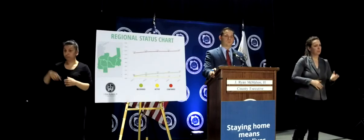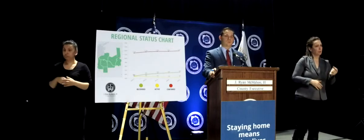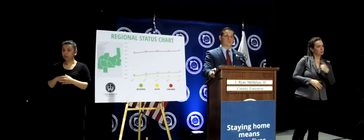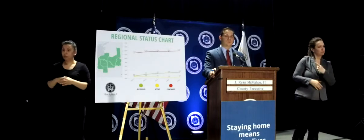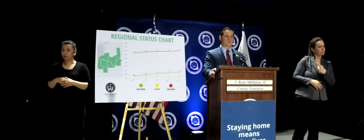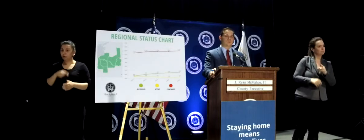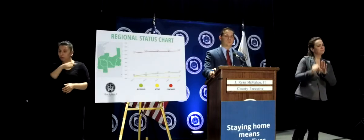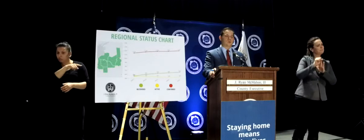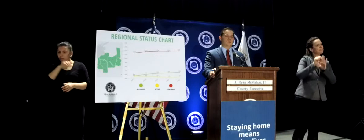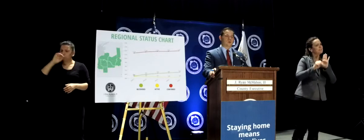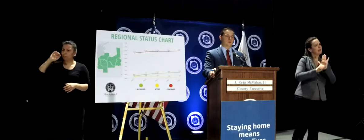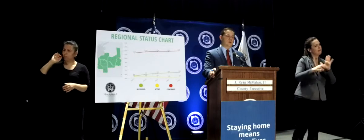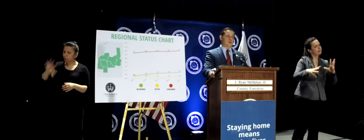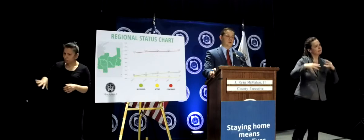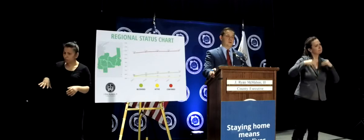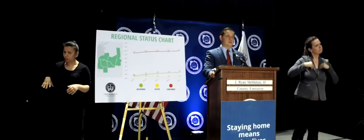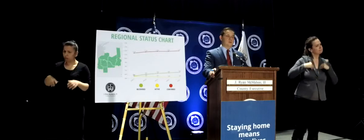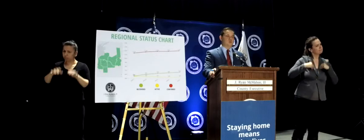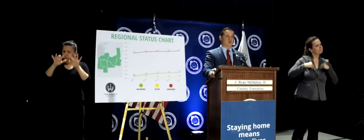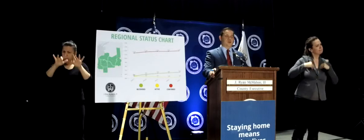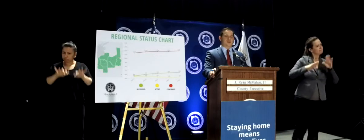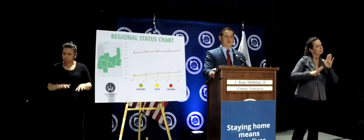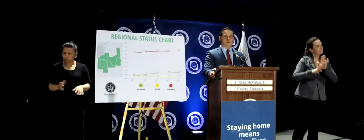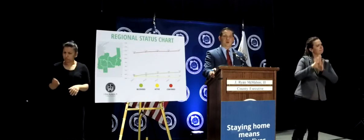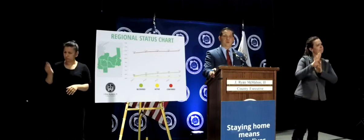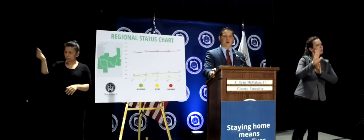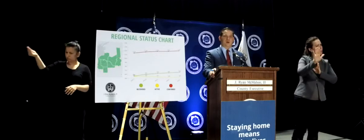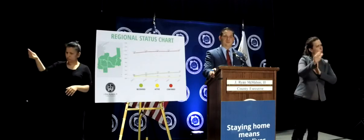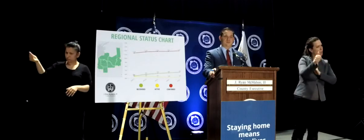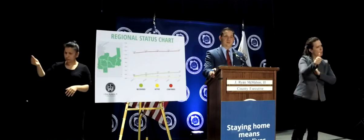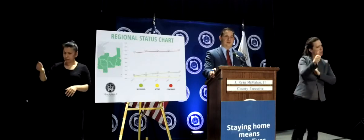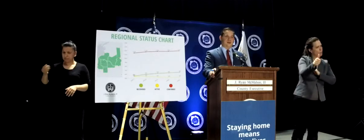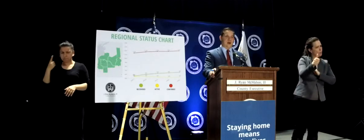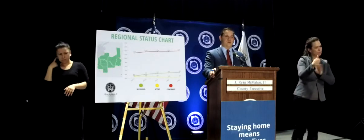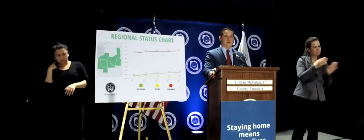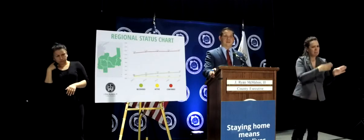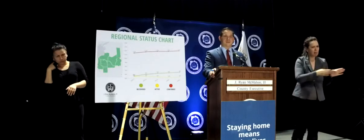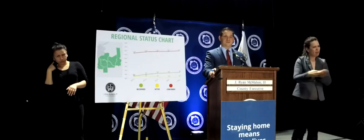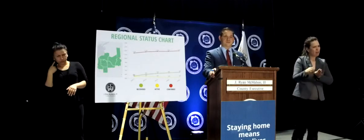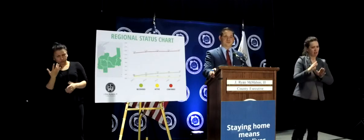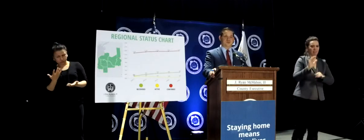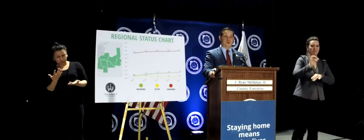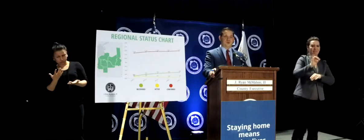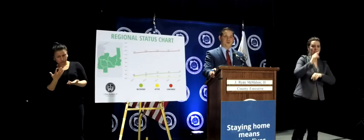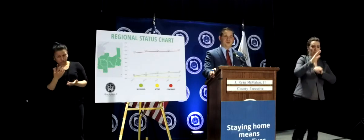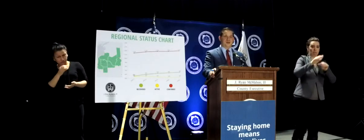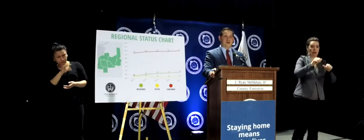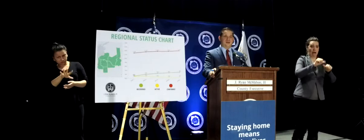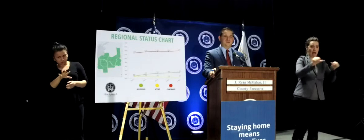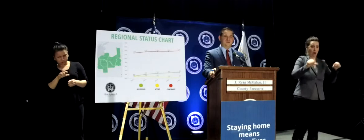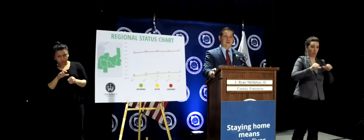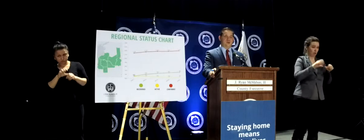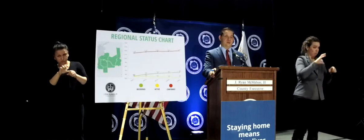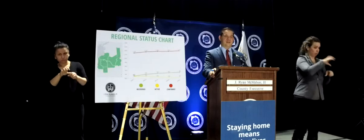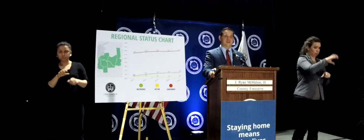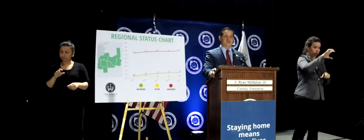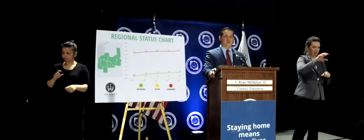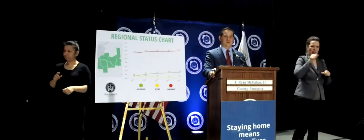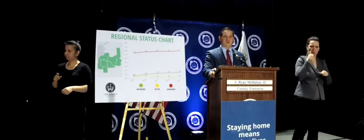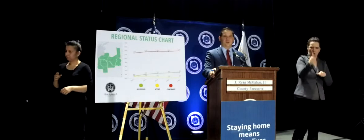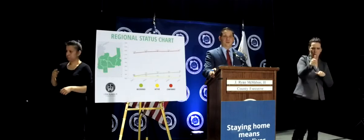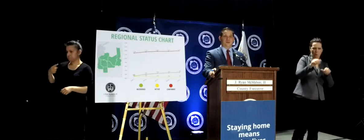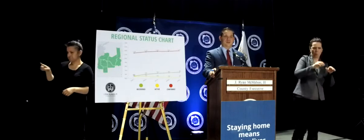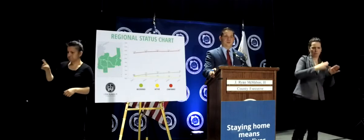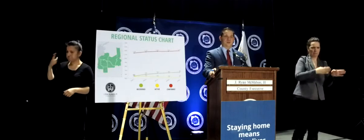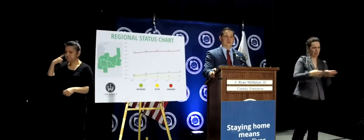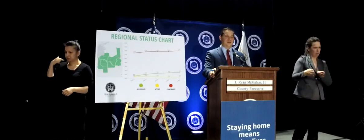be submitted to them for reopening? Look, the state's been a great partner. I was elected, so I was elected to do